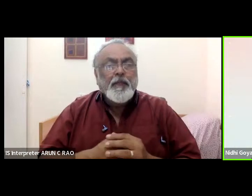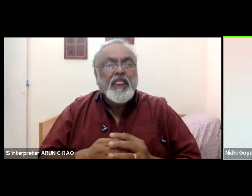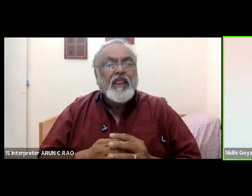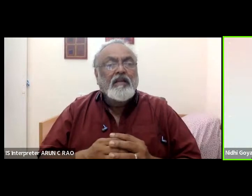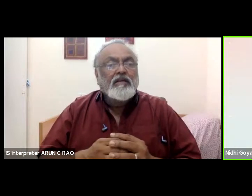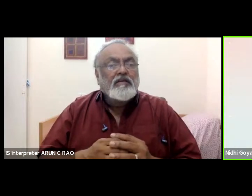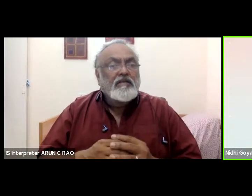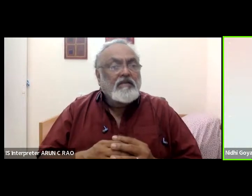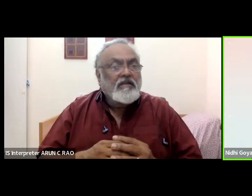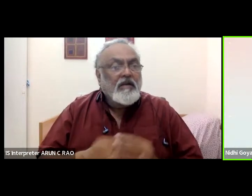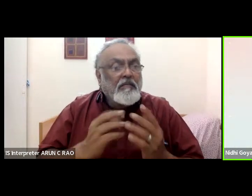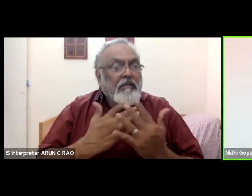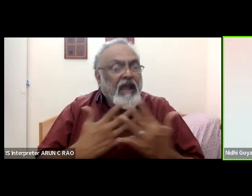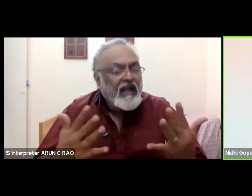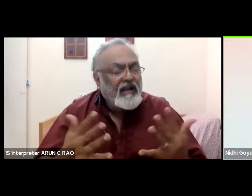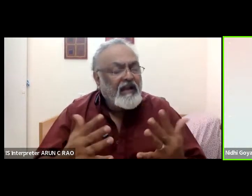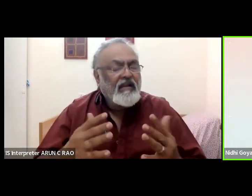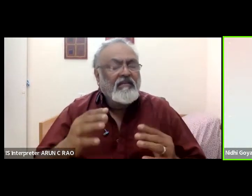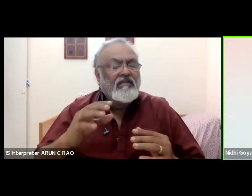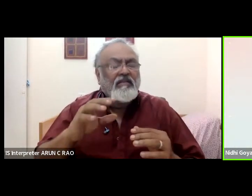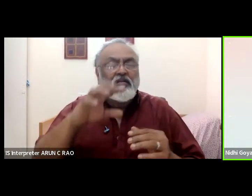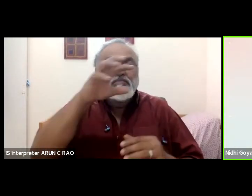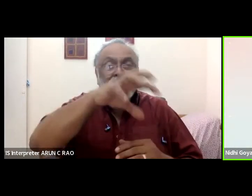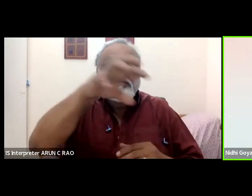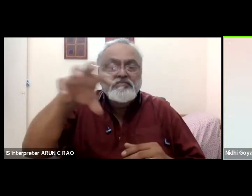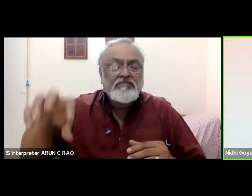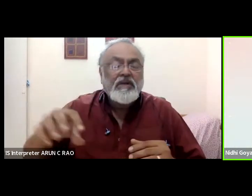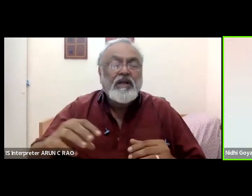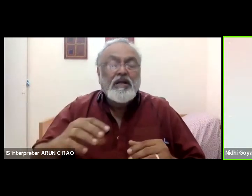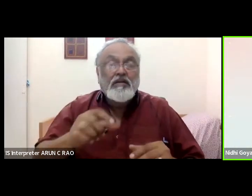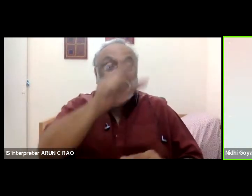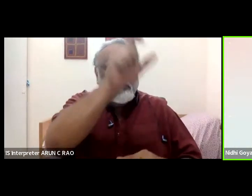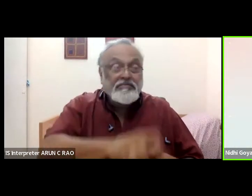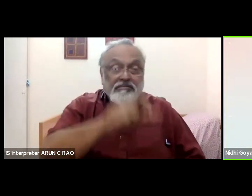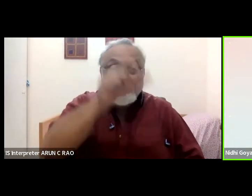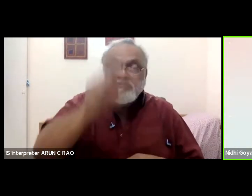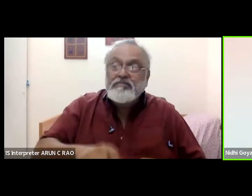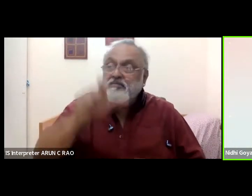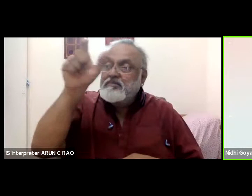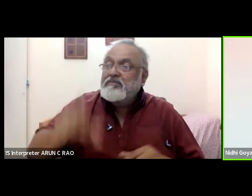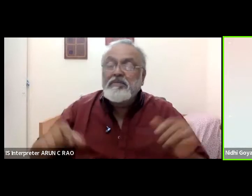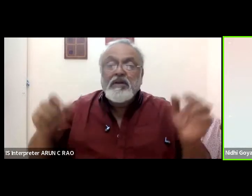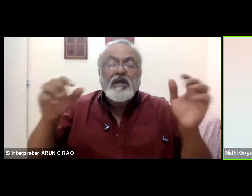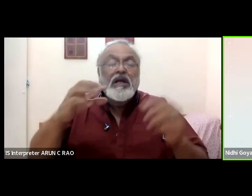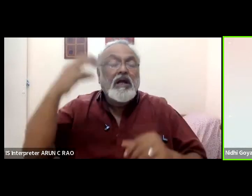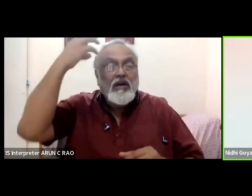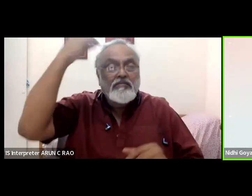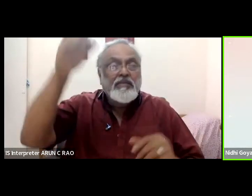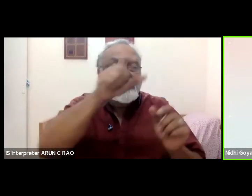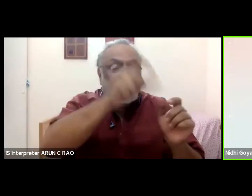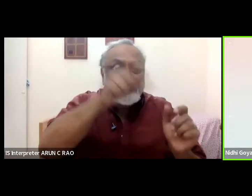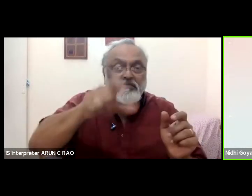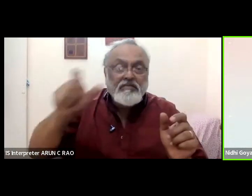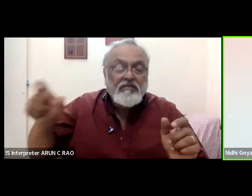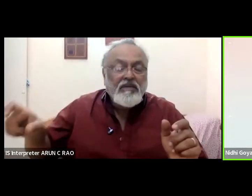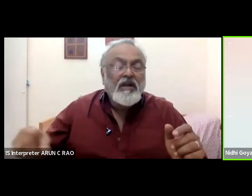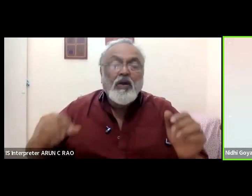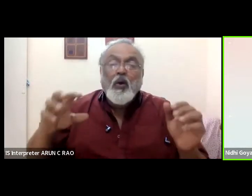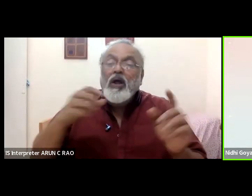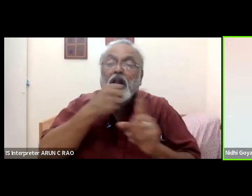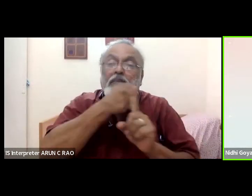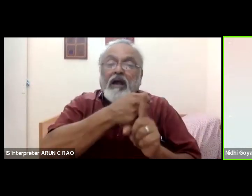multiple departments within governments, multiple ministries need to come and make this commitment because it impacts multiple